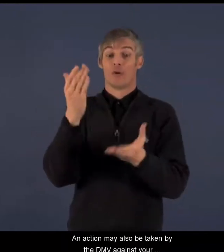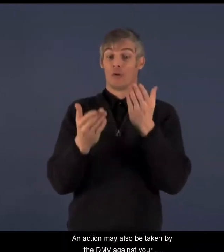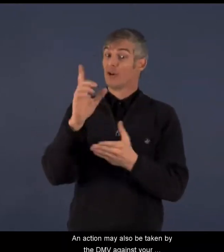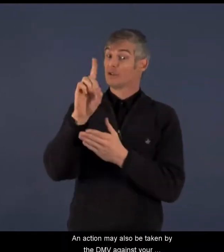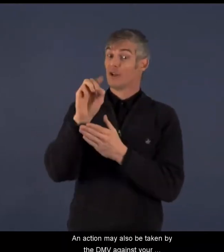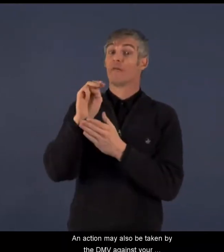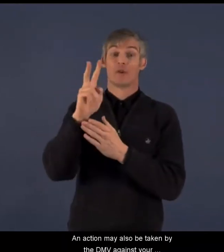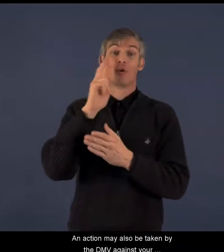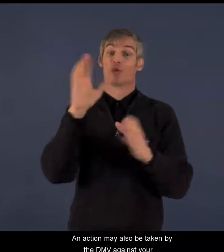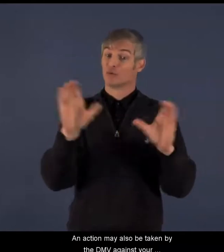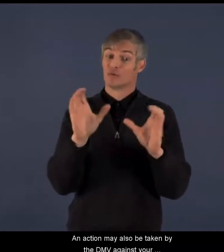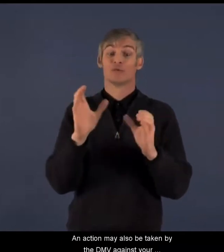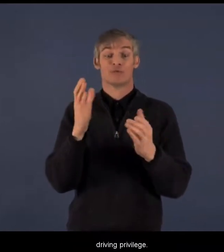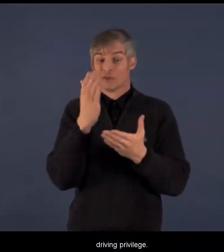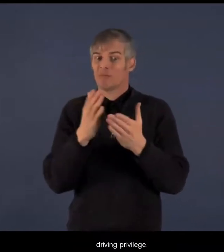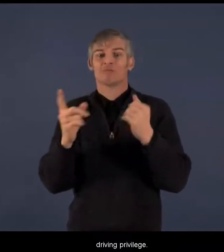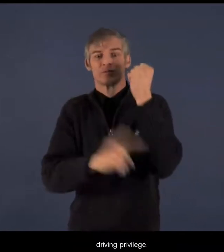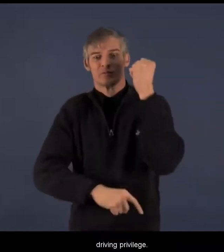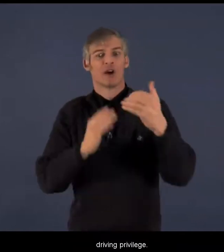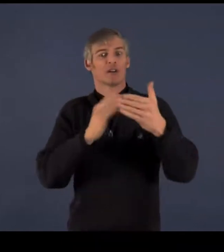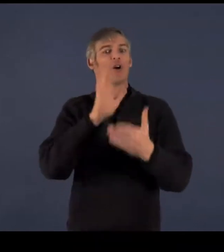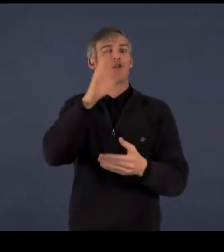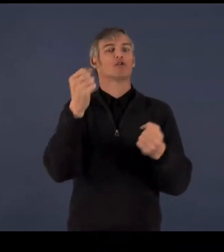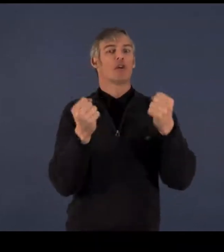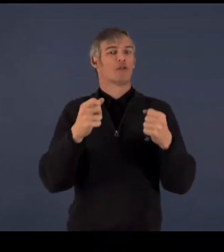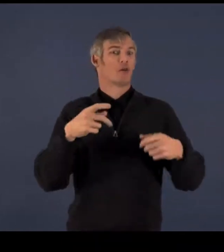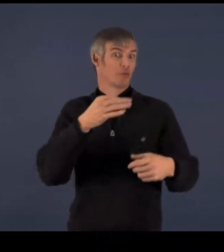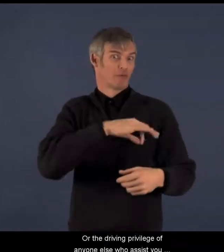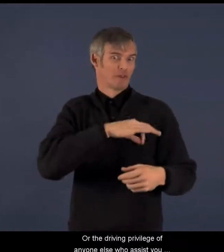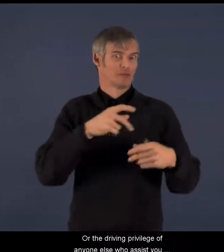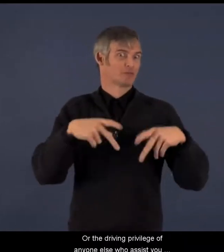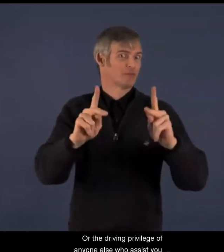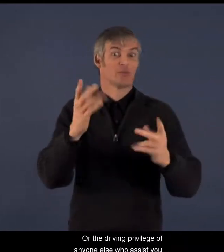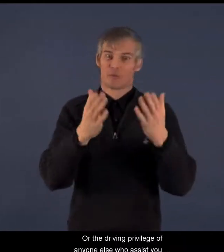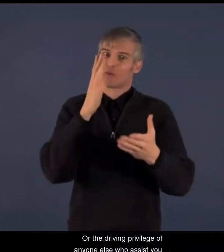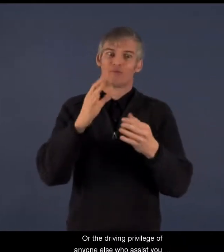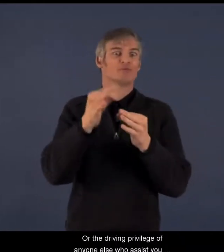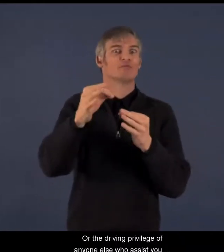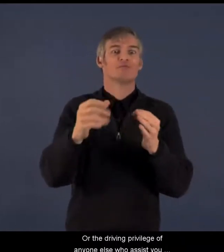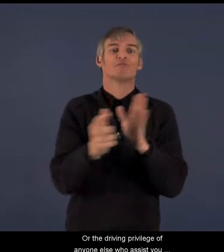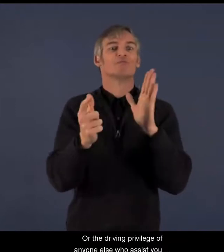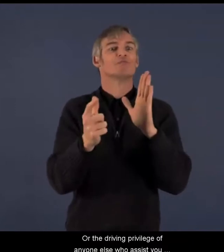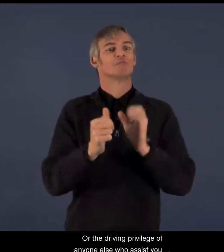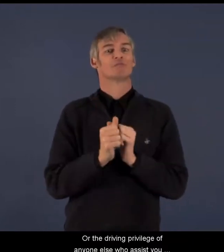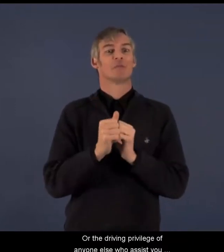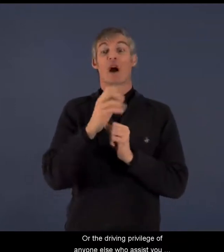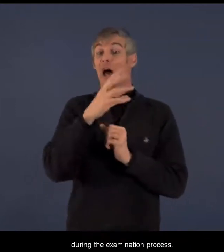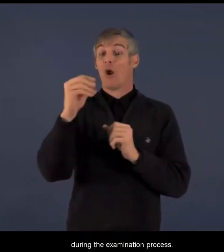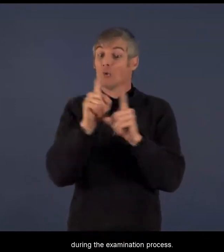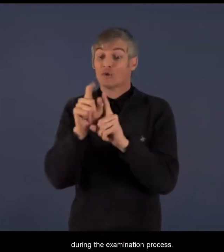taken by the DMV against your driving privilege or the driving privilege of anyone else who assists you during the